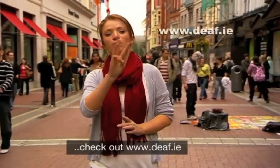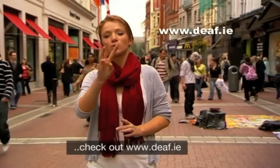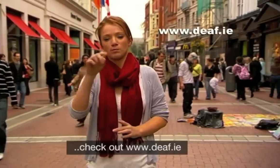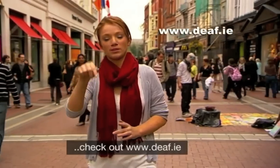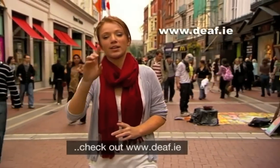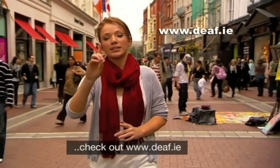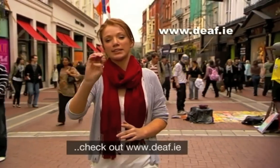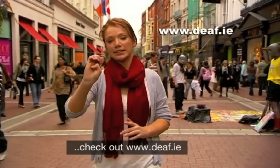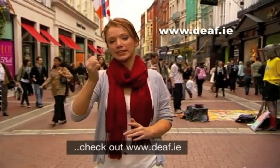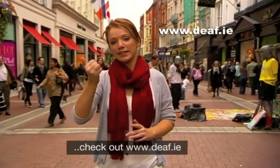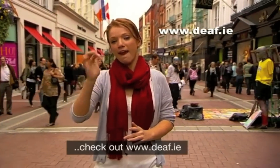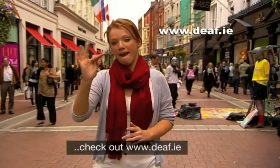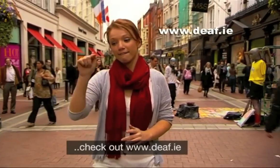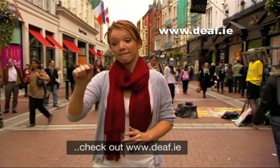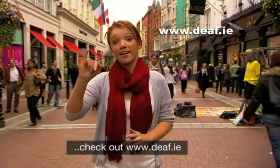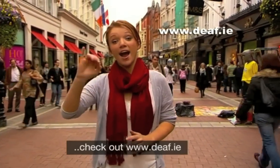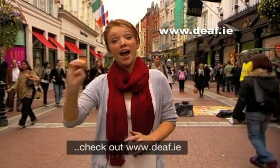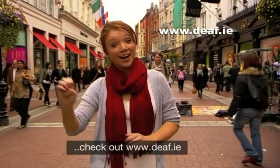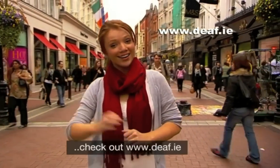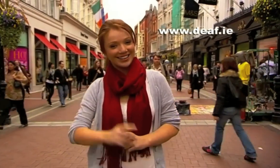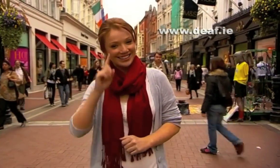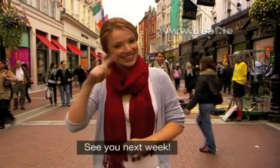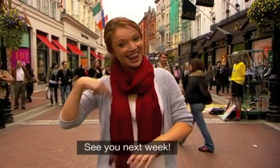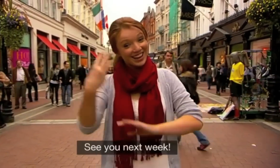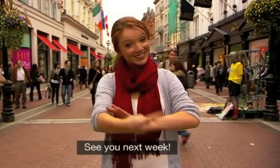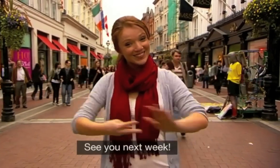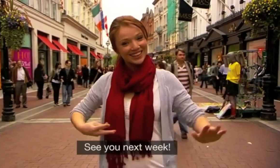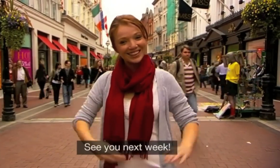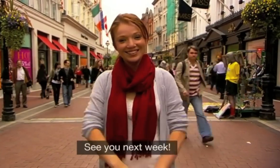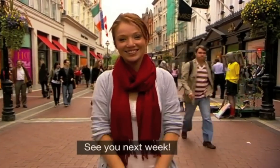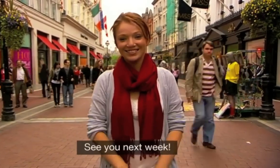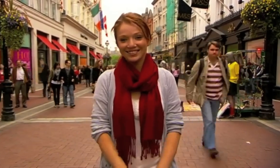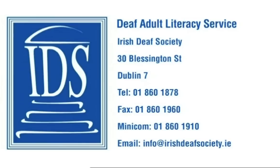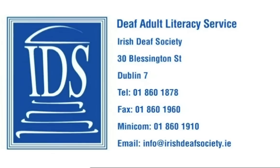www.deaf.ie. See you next week.